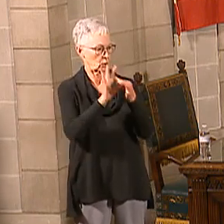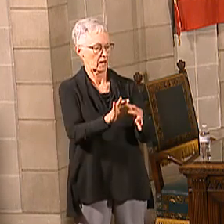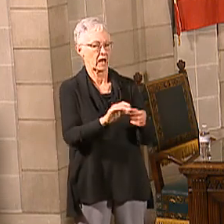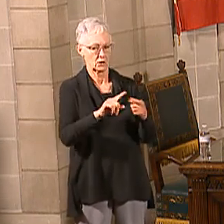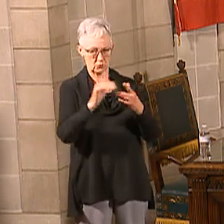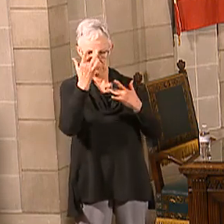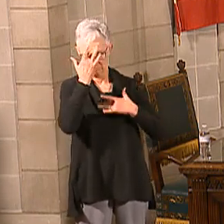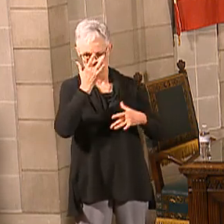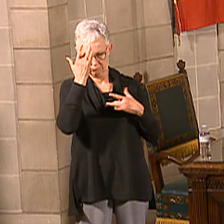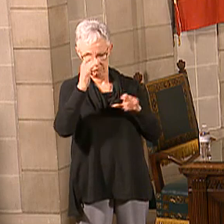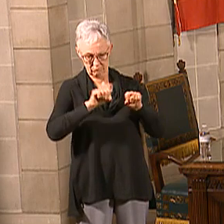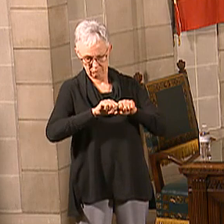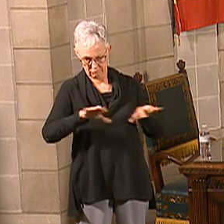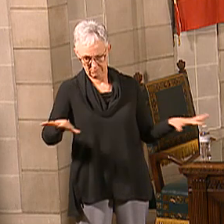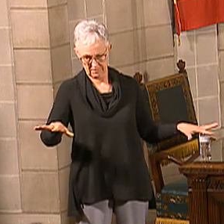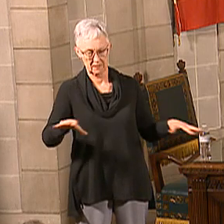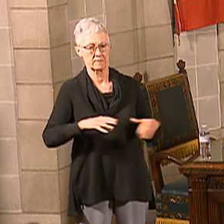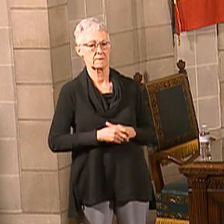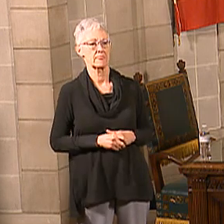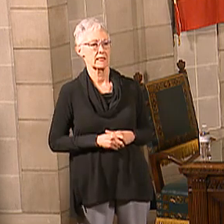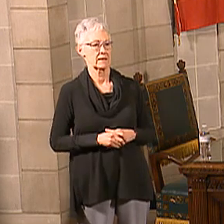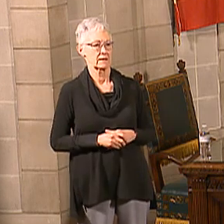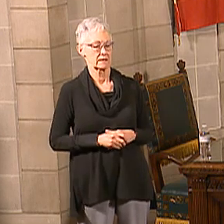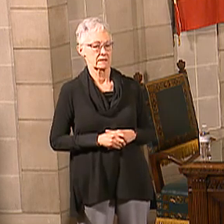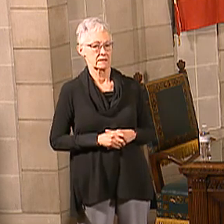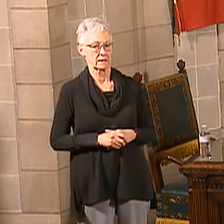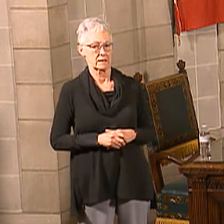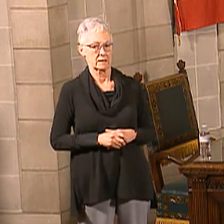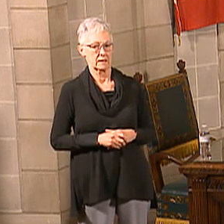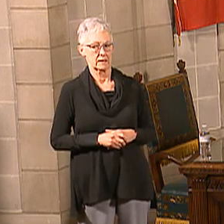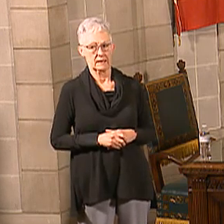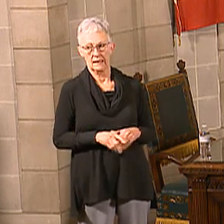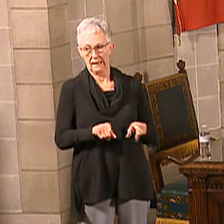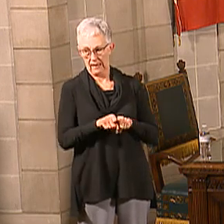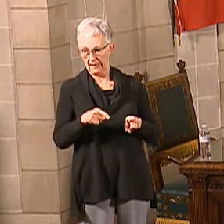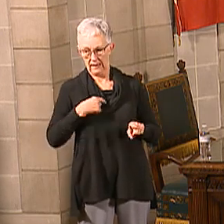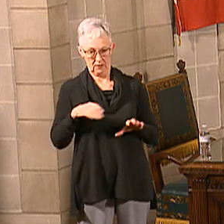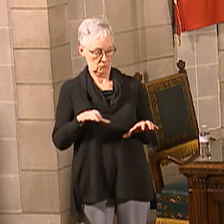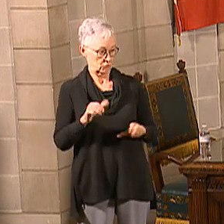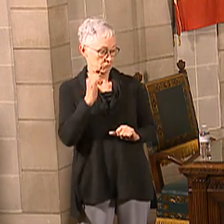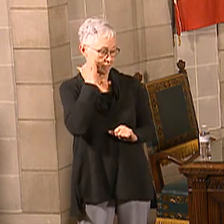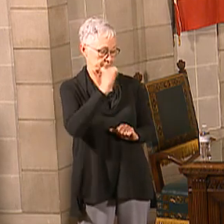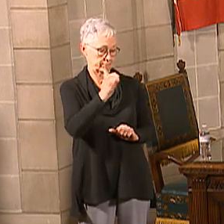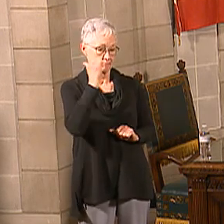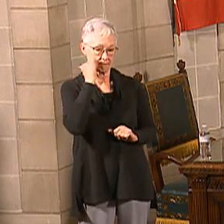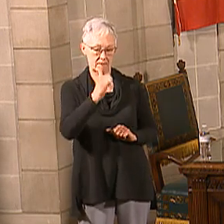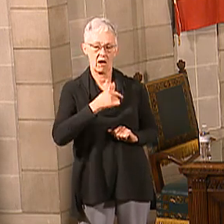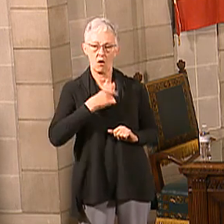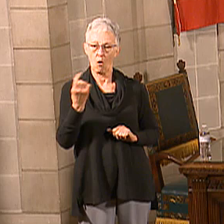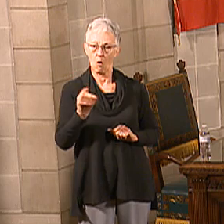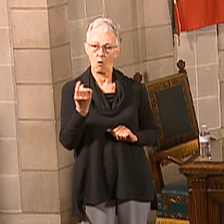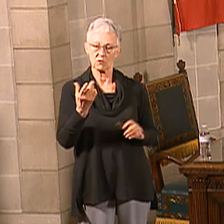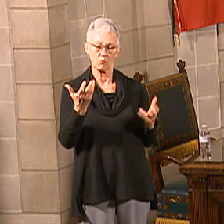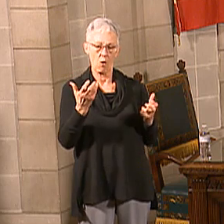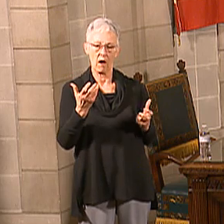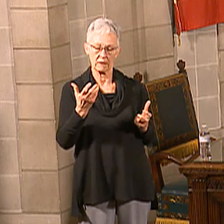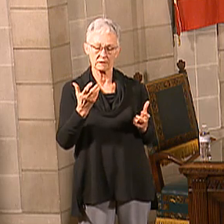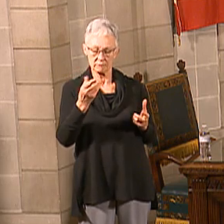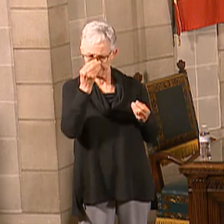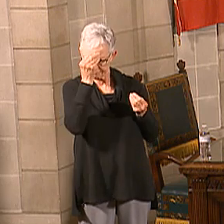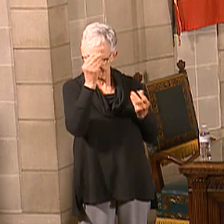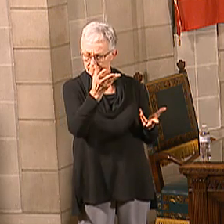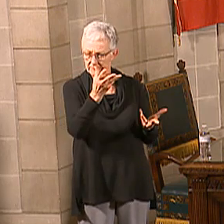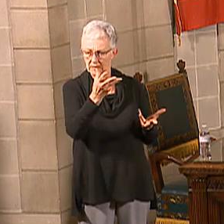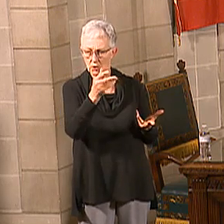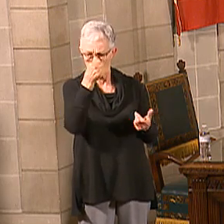combat the spread here in our state. As always, I will start off by reminding people that we need to continue to